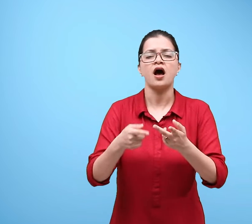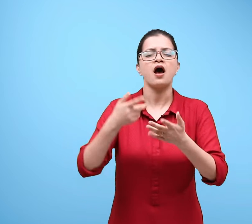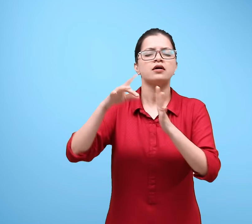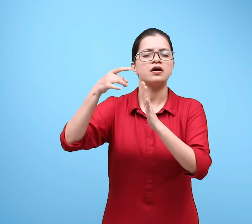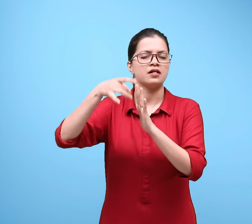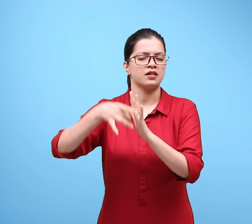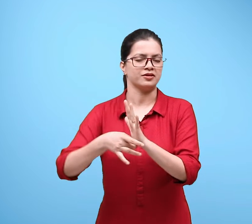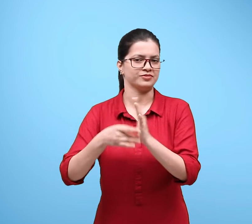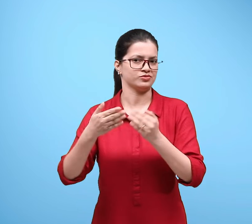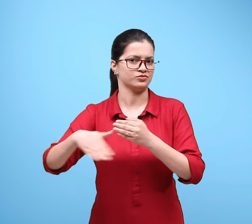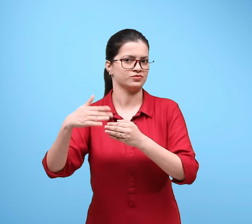are discussed here.